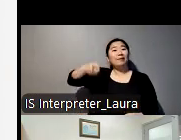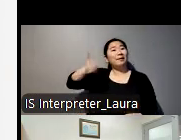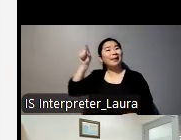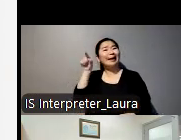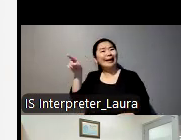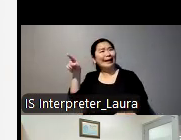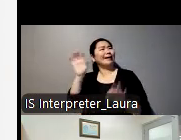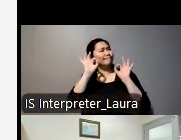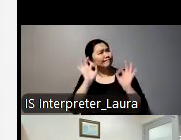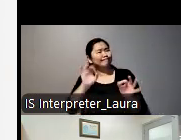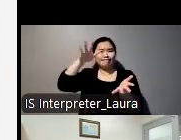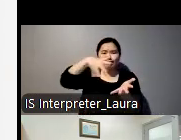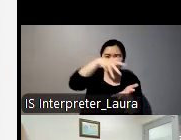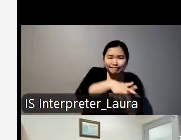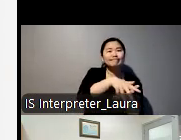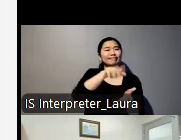issue.